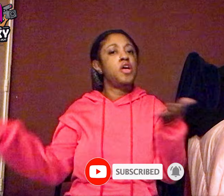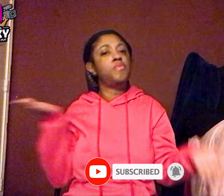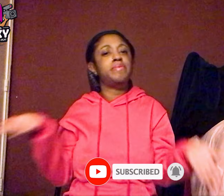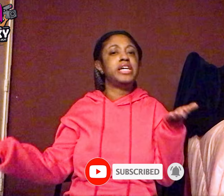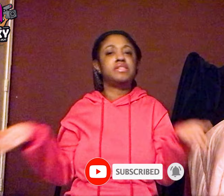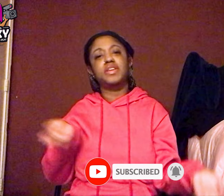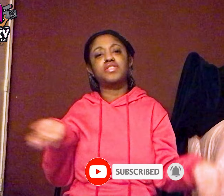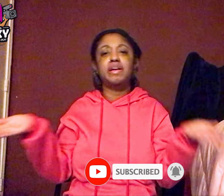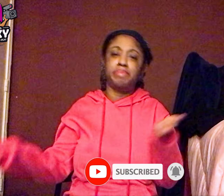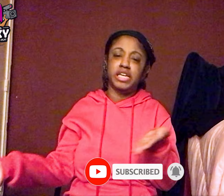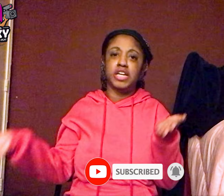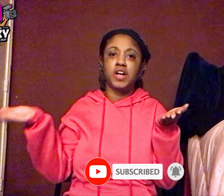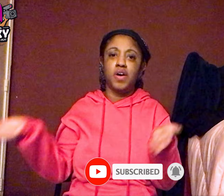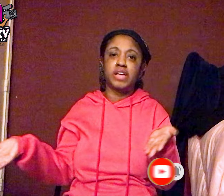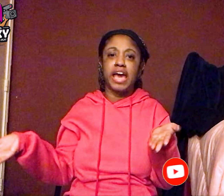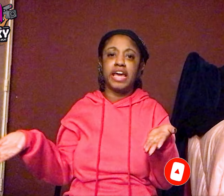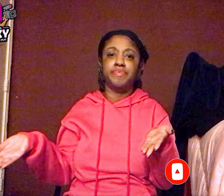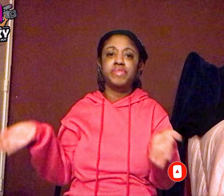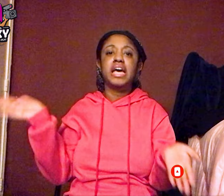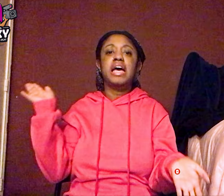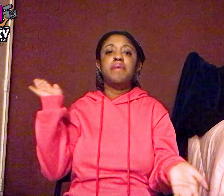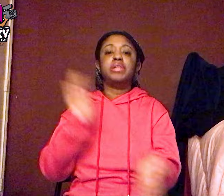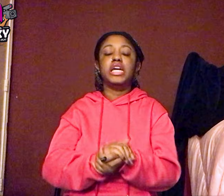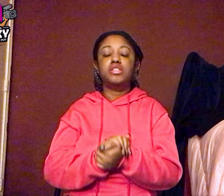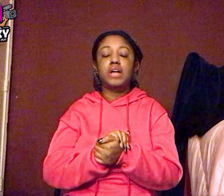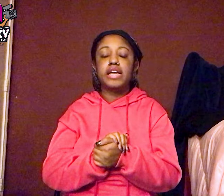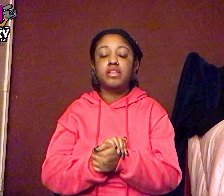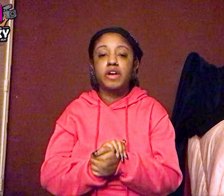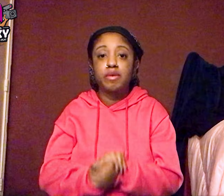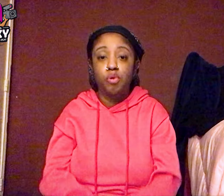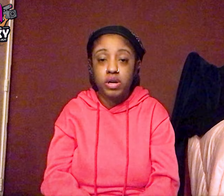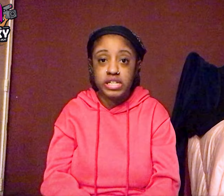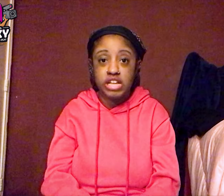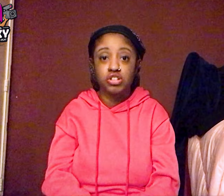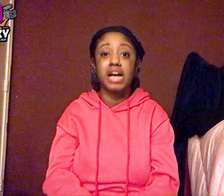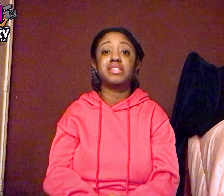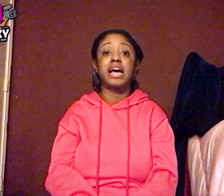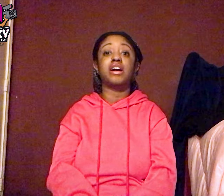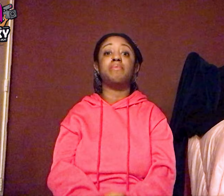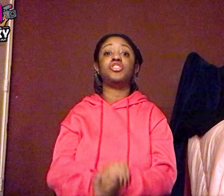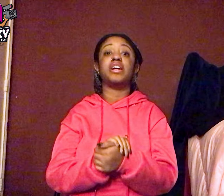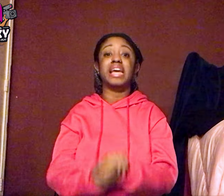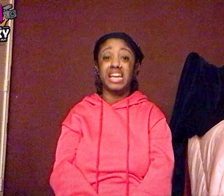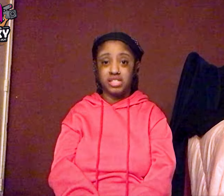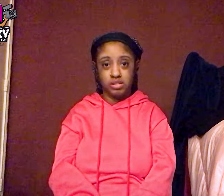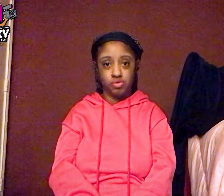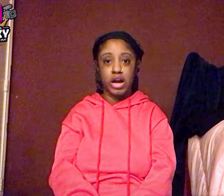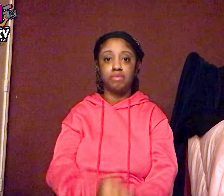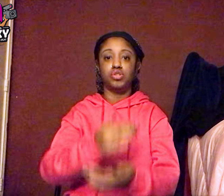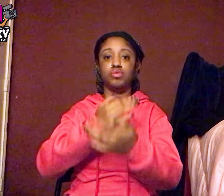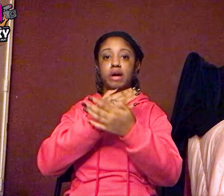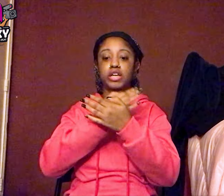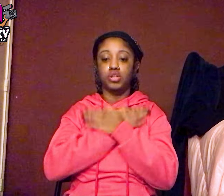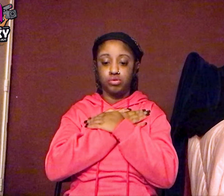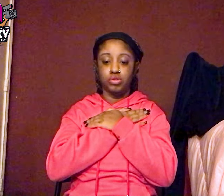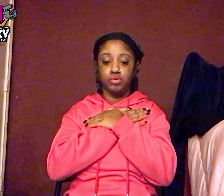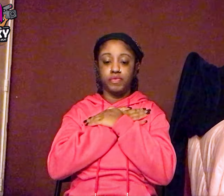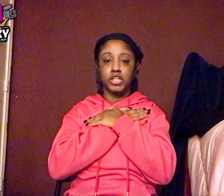when my next video is going to be here, okay? Please, you guys, it's very important that you guys like, comment, share, and subscribe to my YouTube